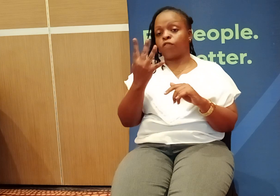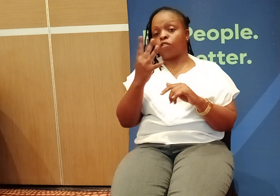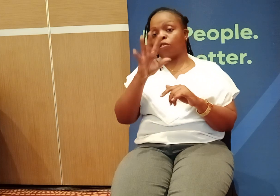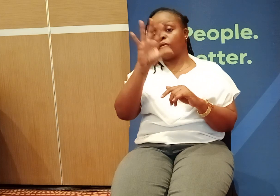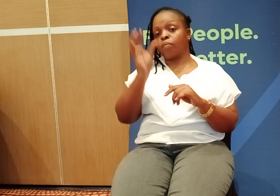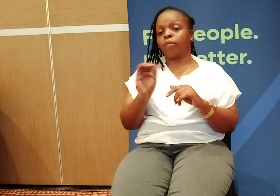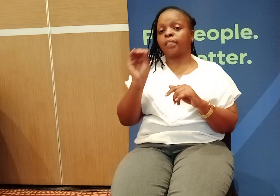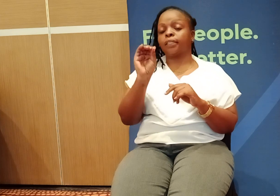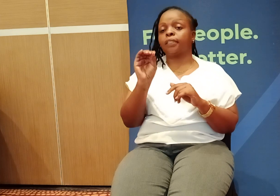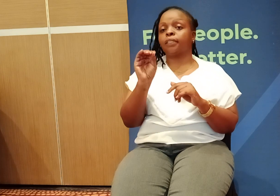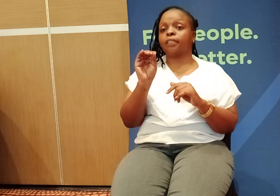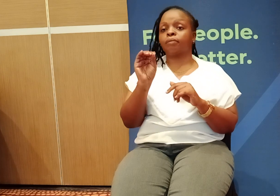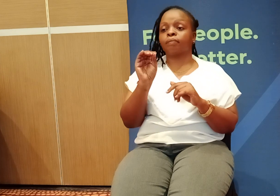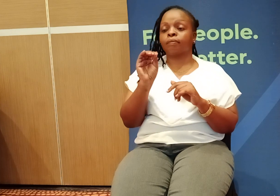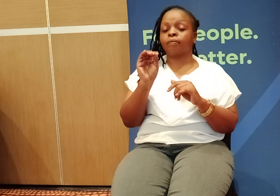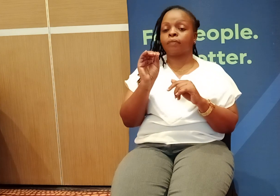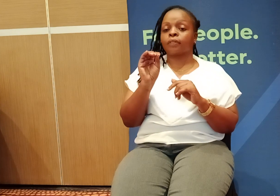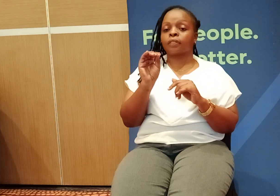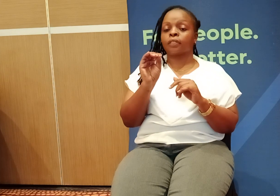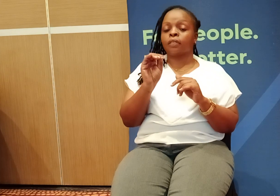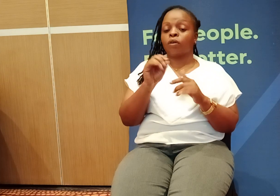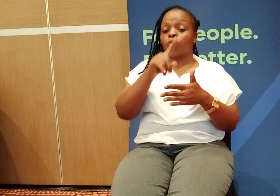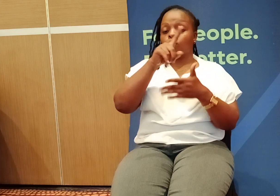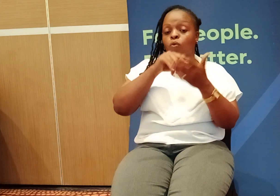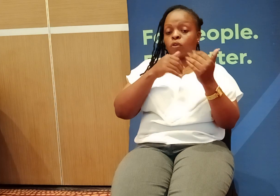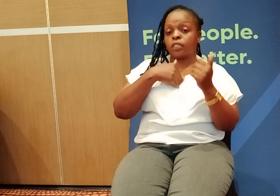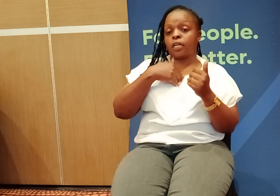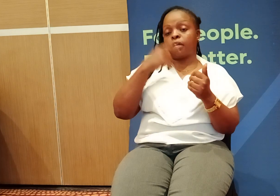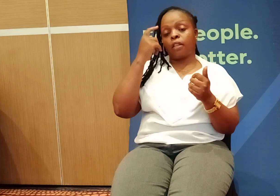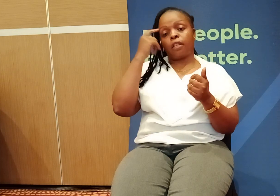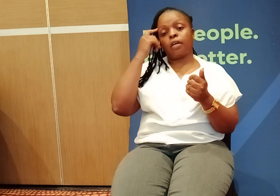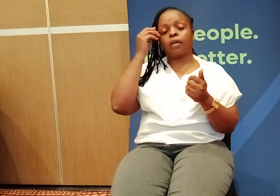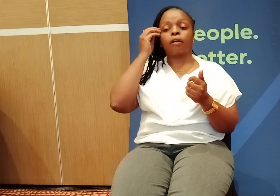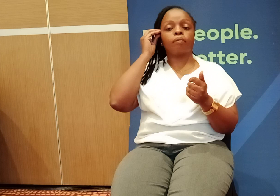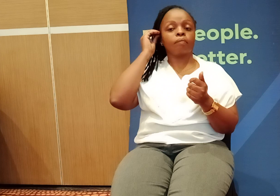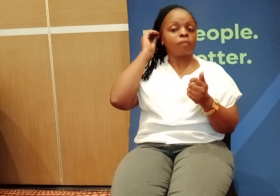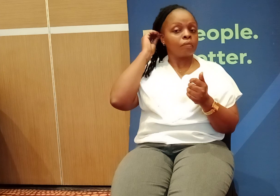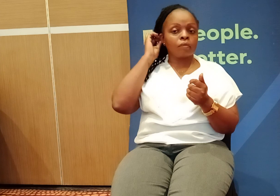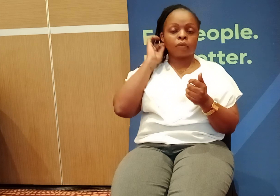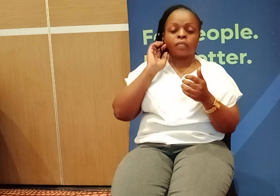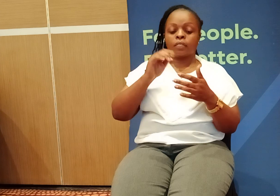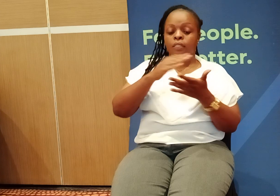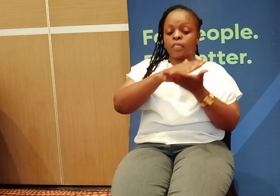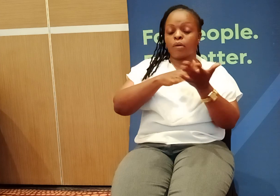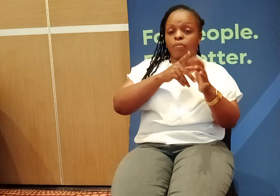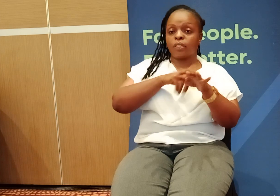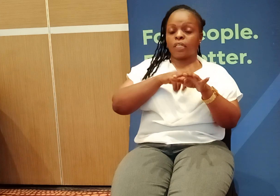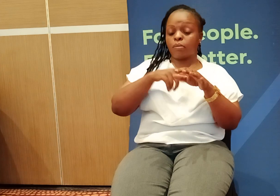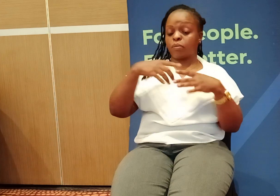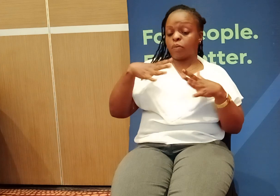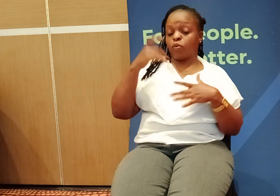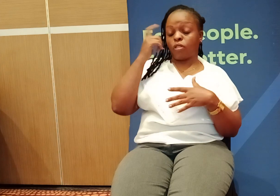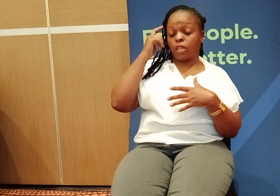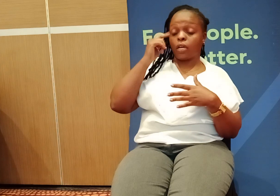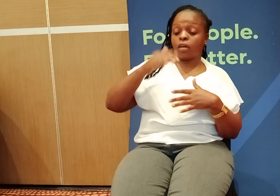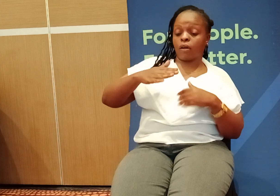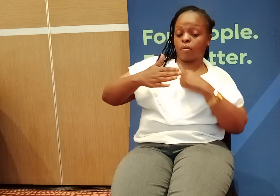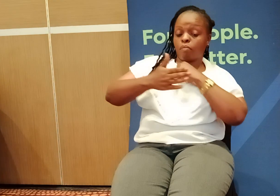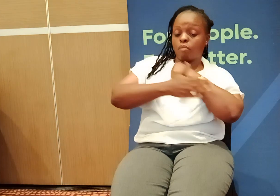44%. What I think is sometimes people see voluntary early leavers as bad news. Nobody had any bad